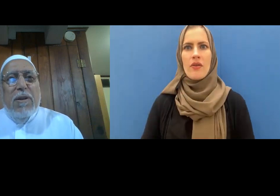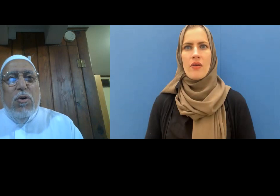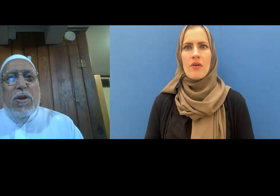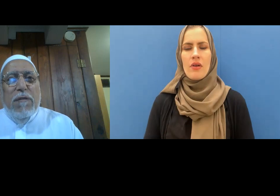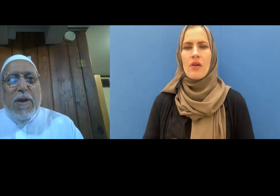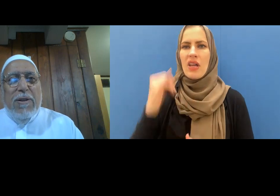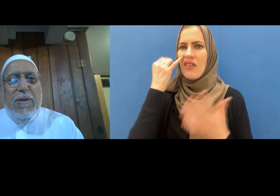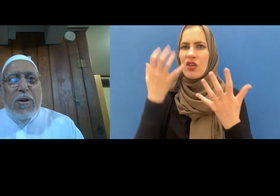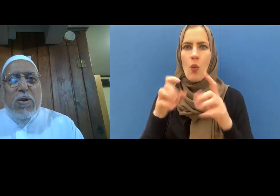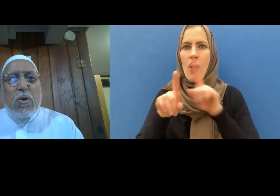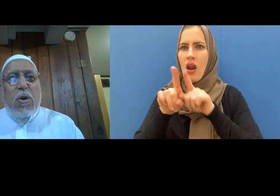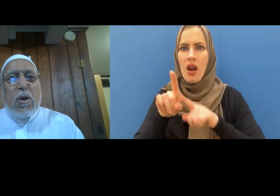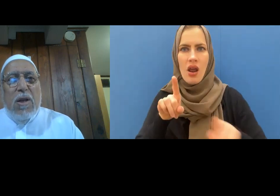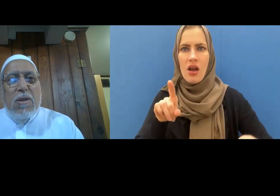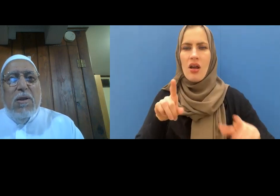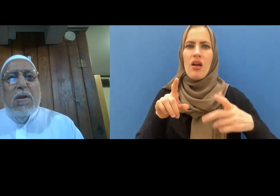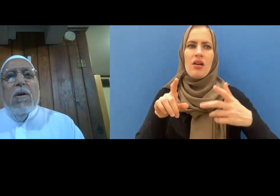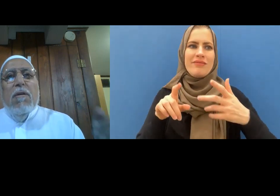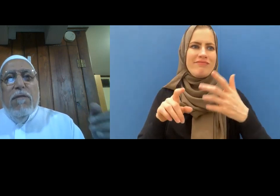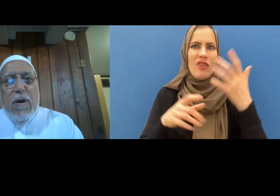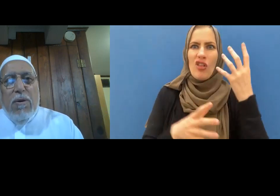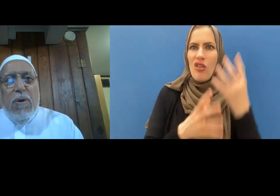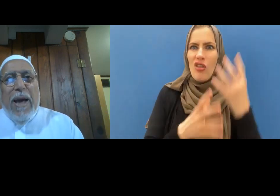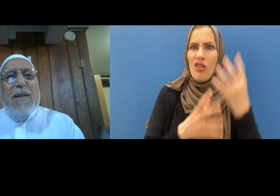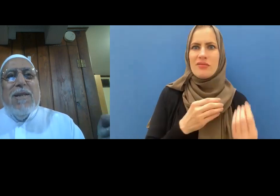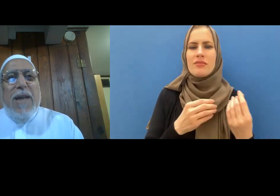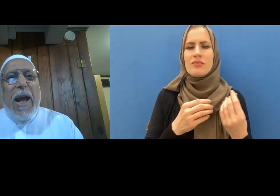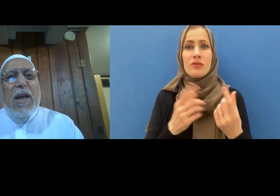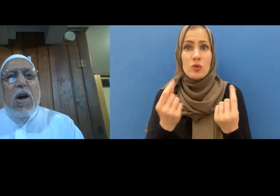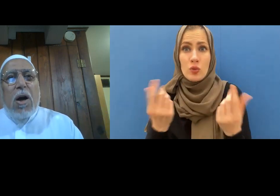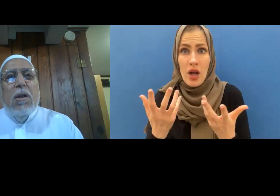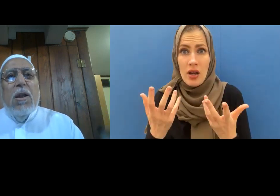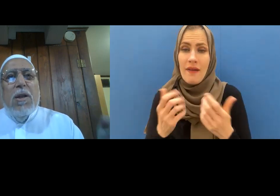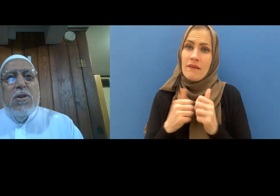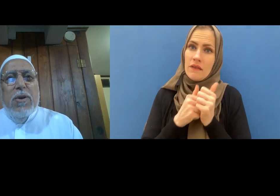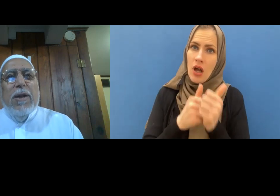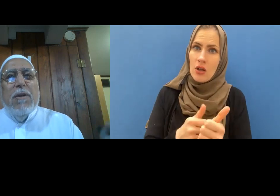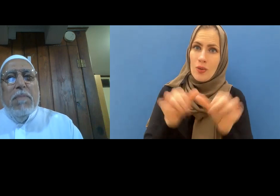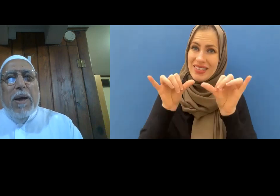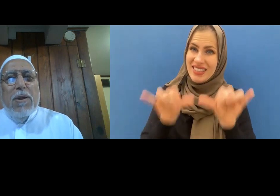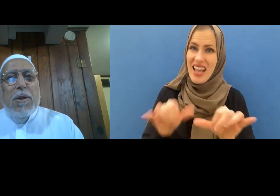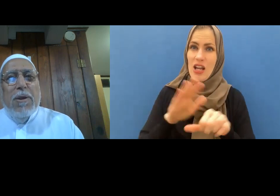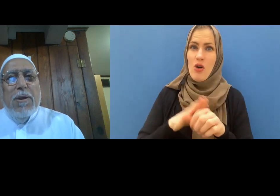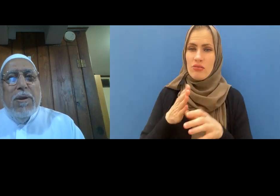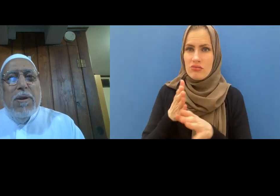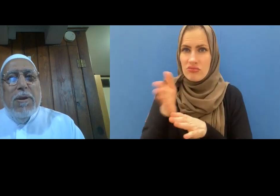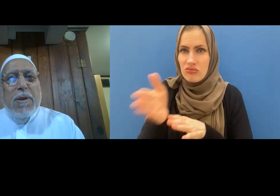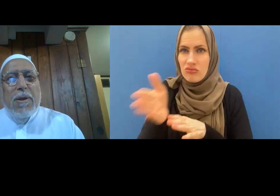deviated or deviant or lost, follow and stay on the straight path.